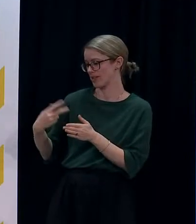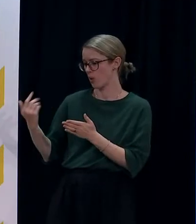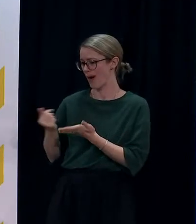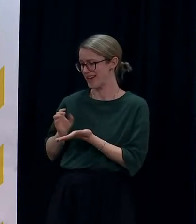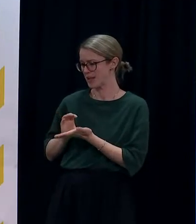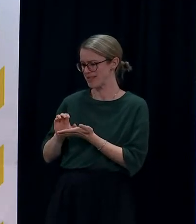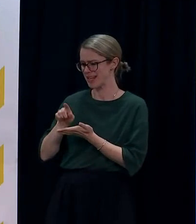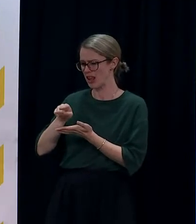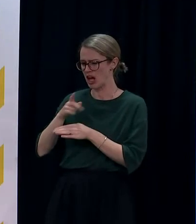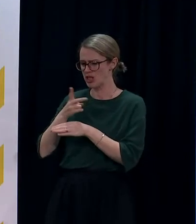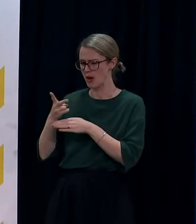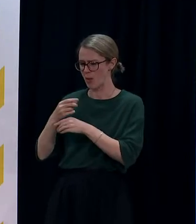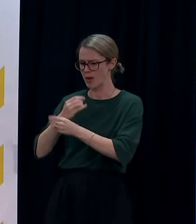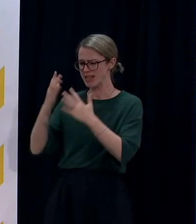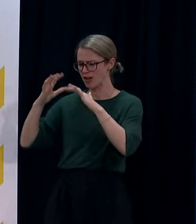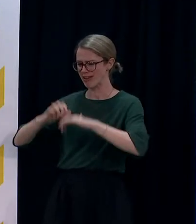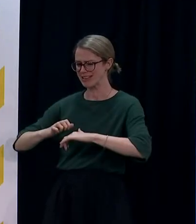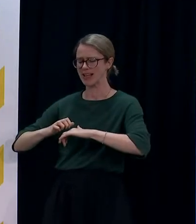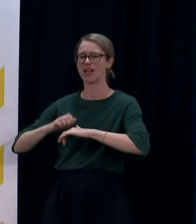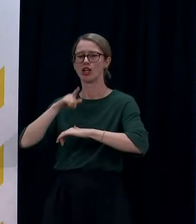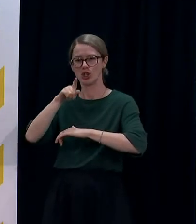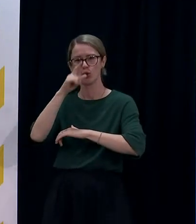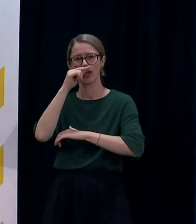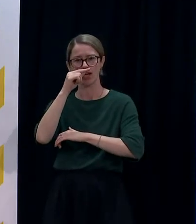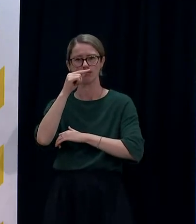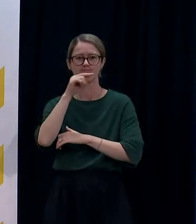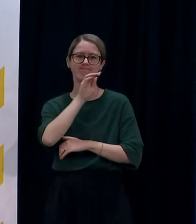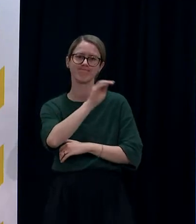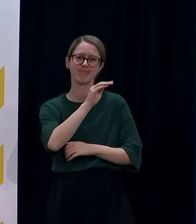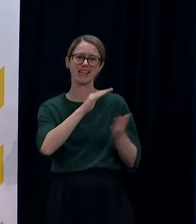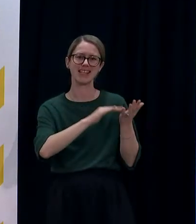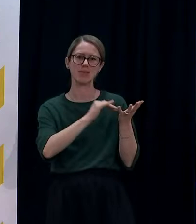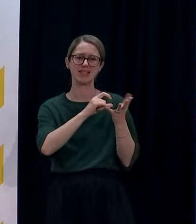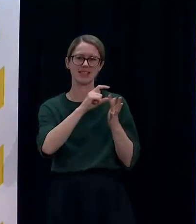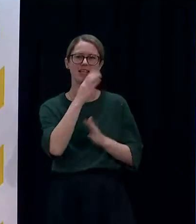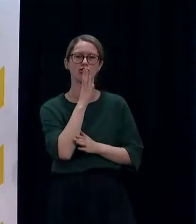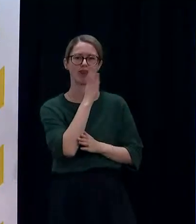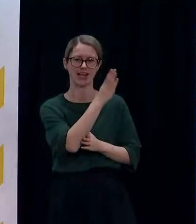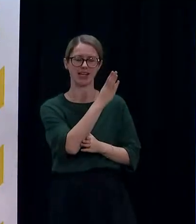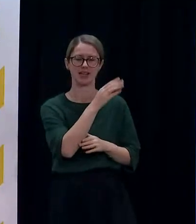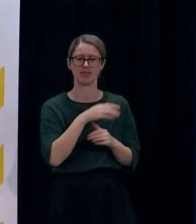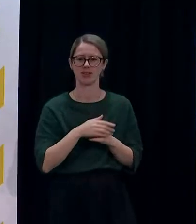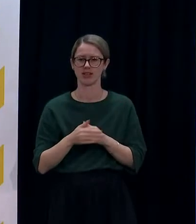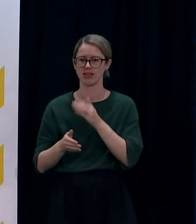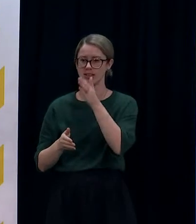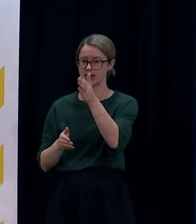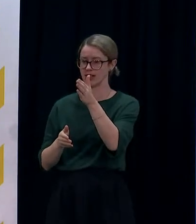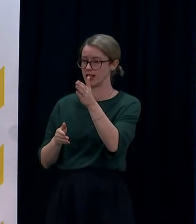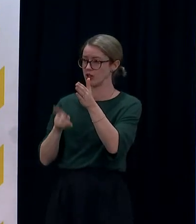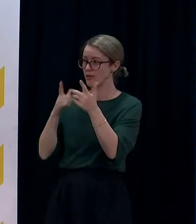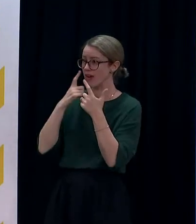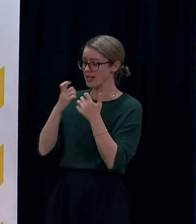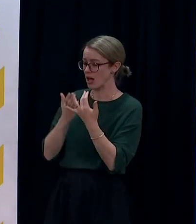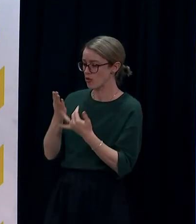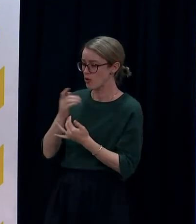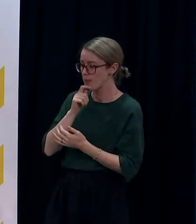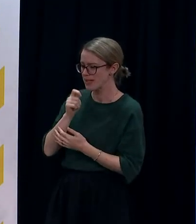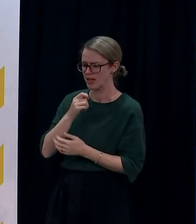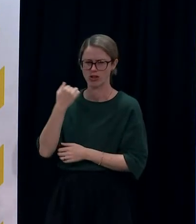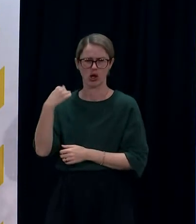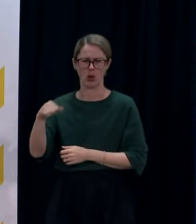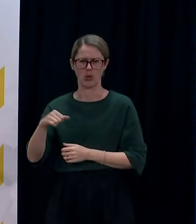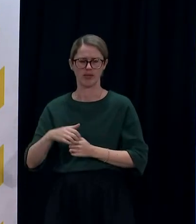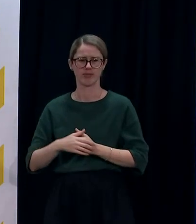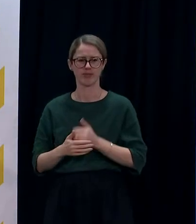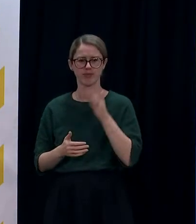in those 2 hours, they can contact the Ministry of Social Development directly and have their case dealt with. Was it media that alerted you to that? No. On the